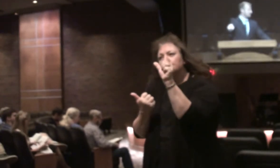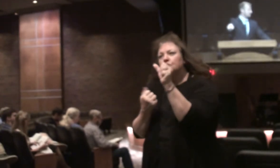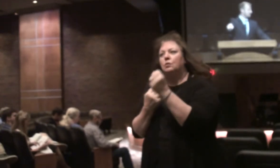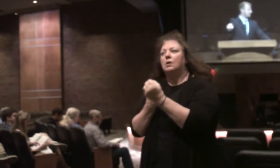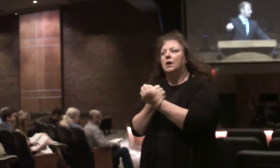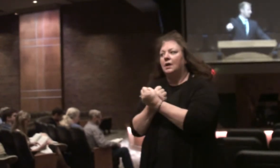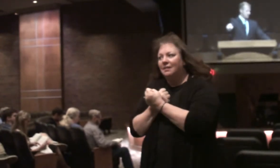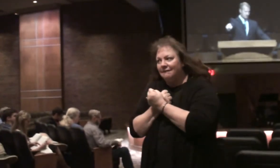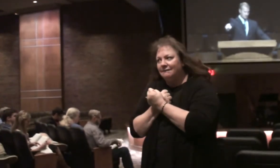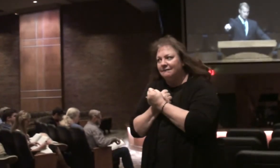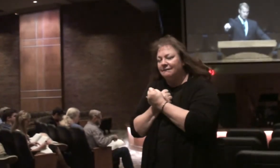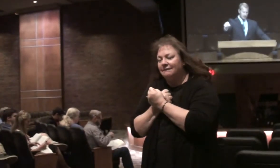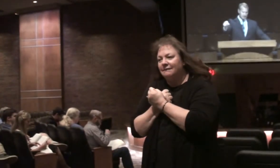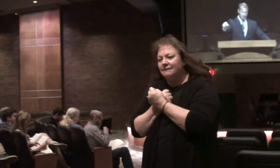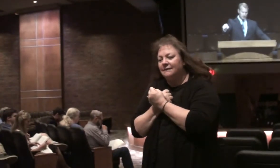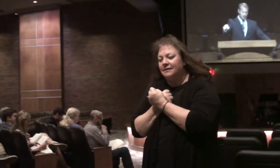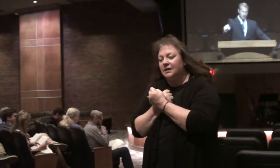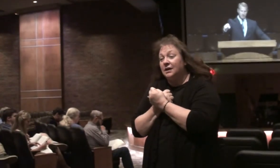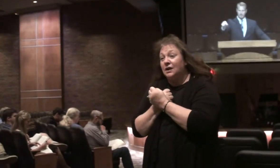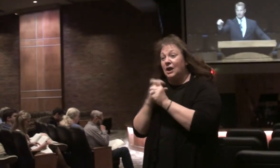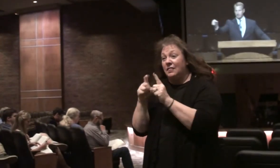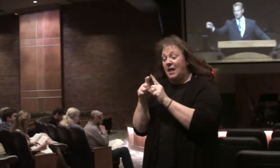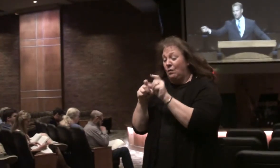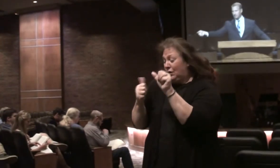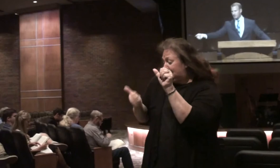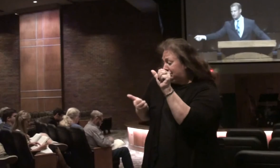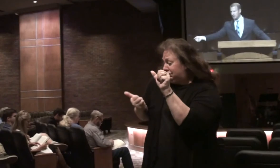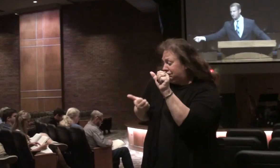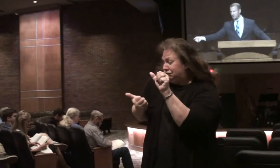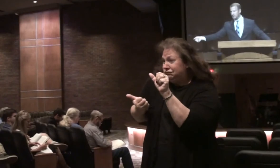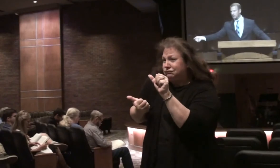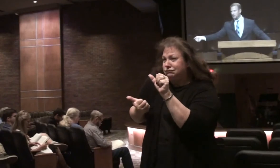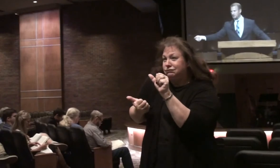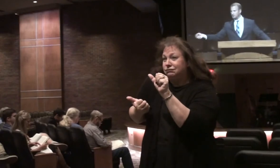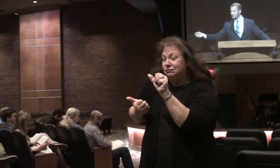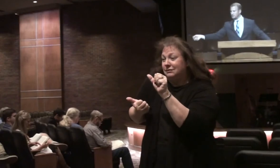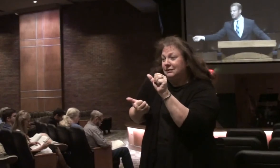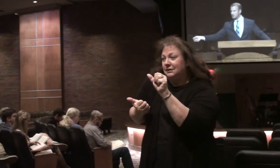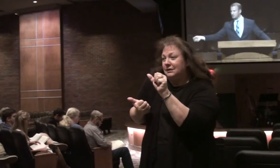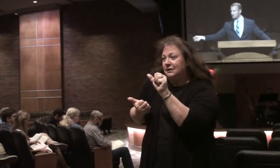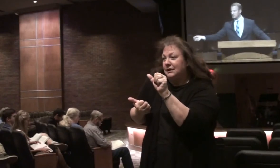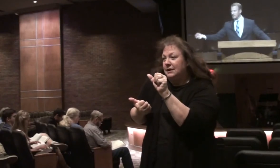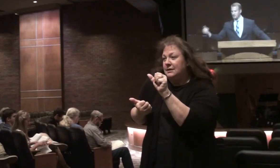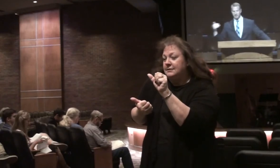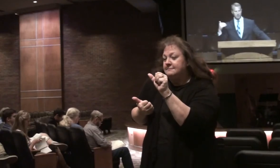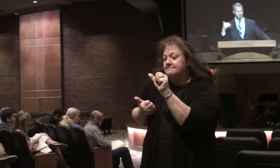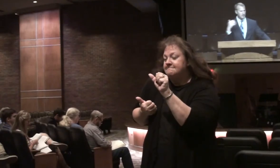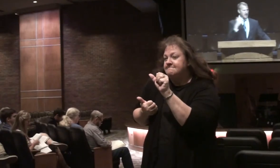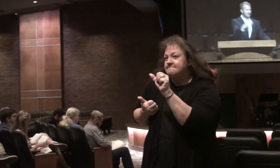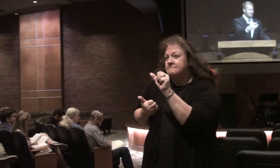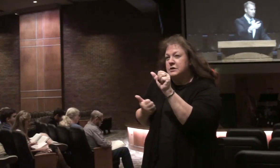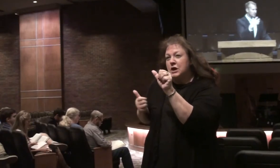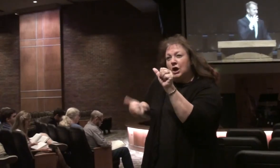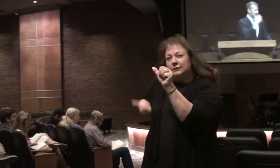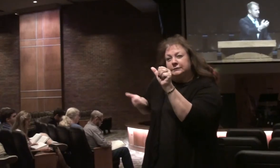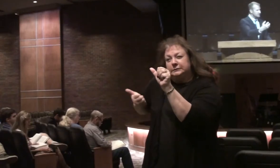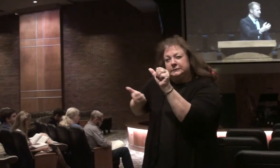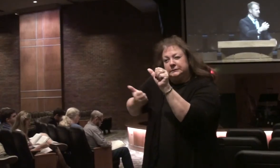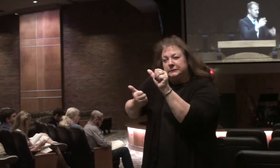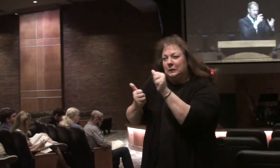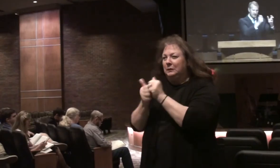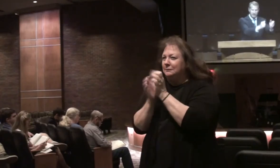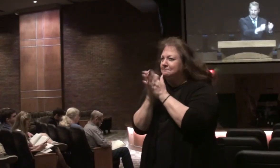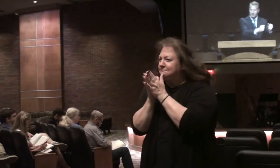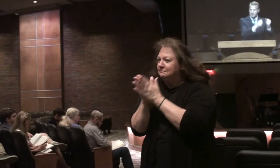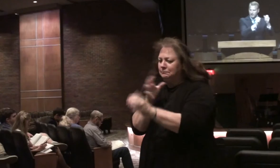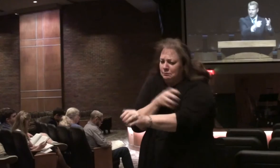love. Word pursue is translated other places, persecute. It means to run after with energy